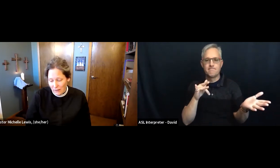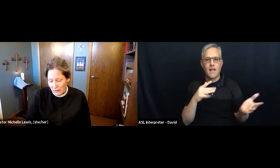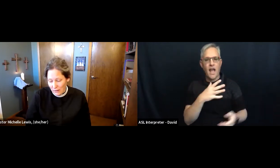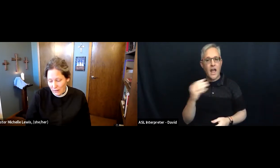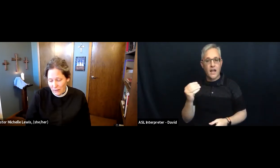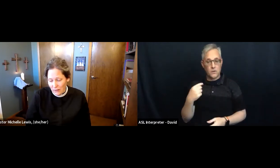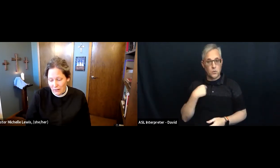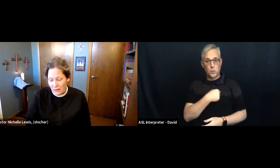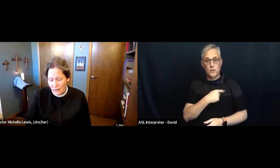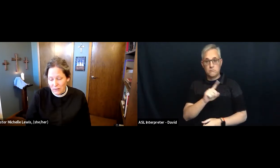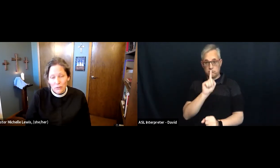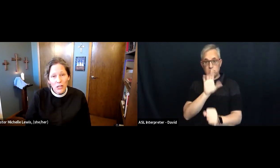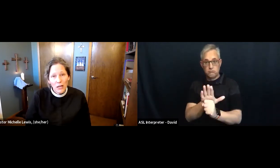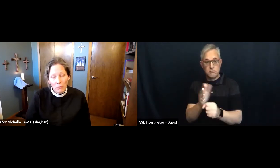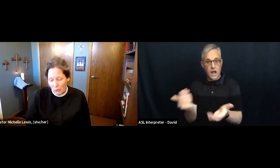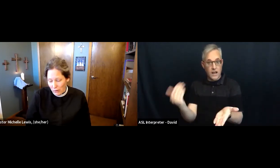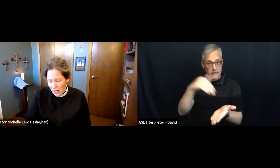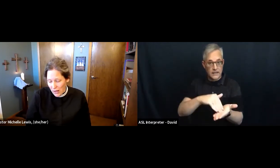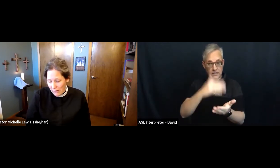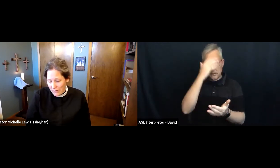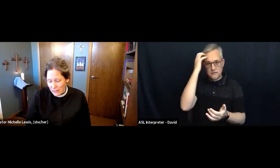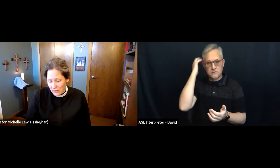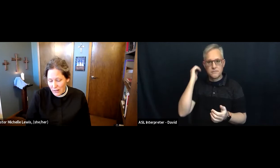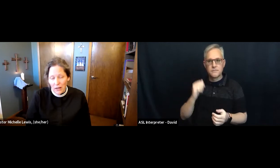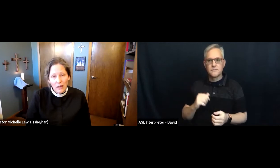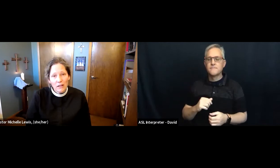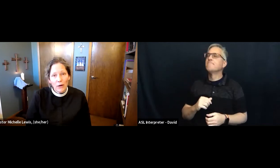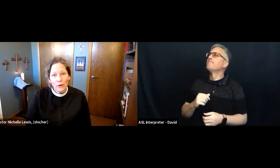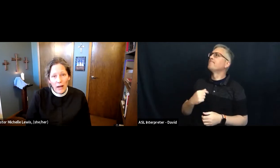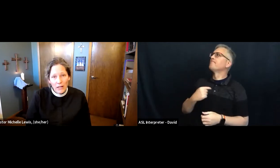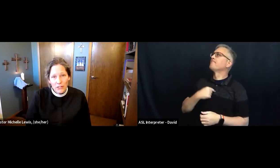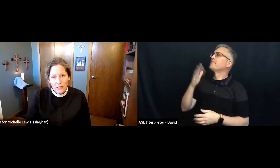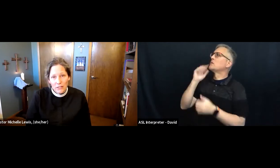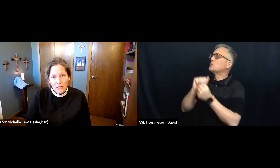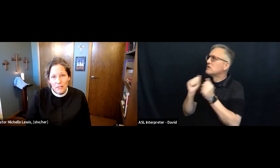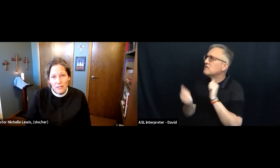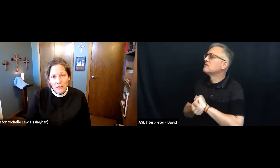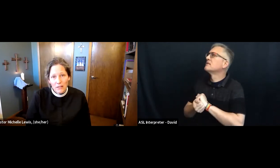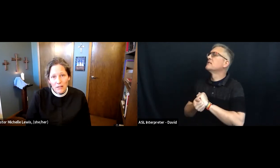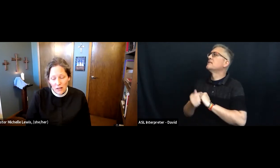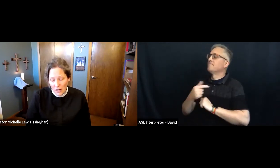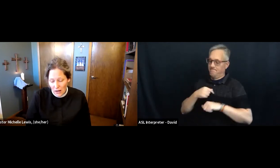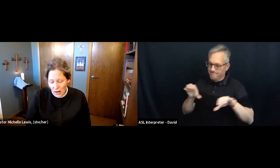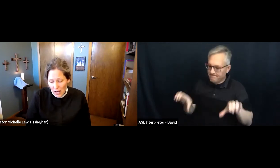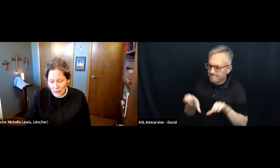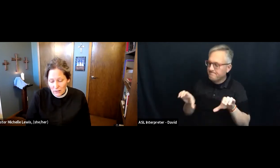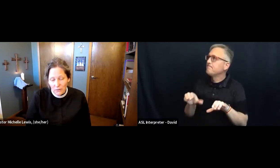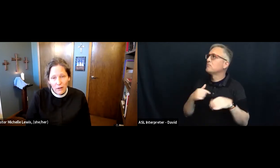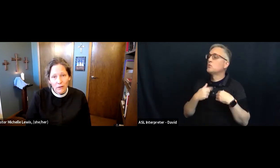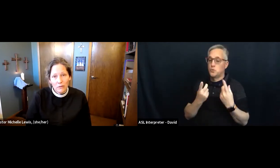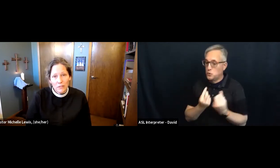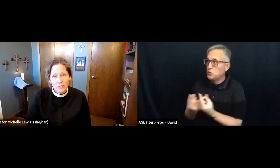again to shape our lives and our actions on